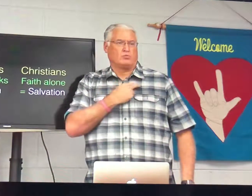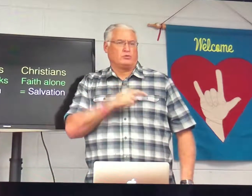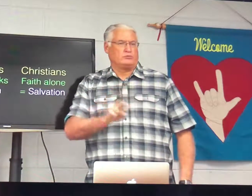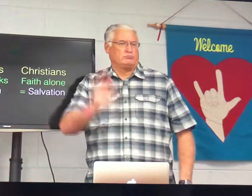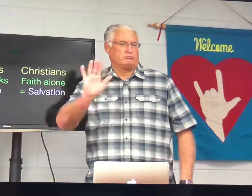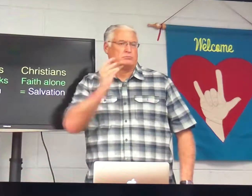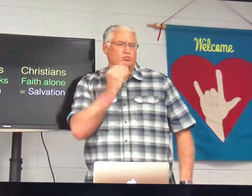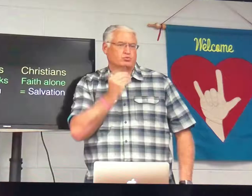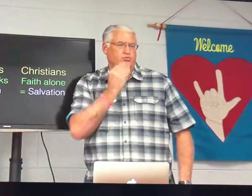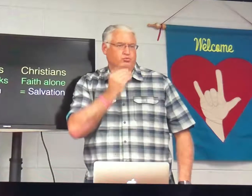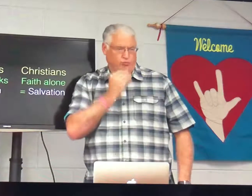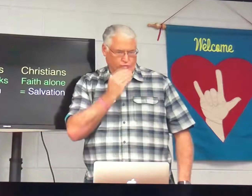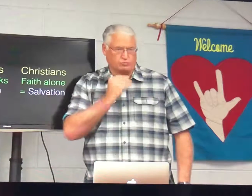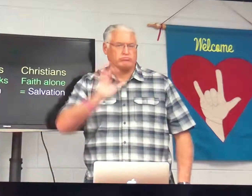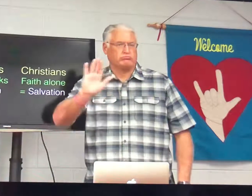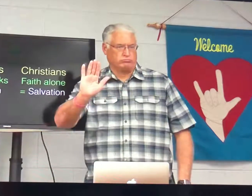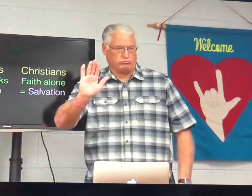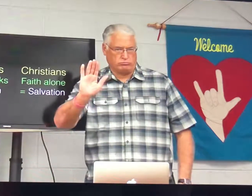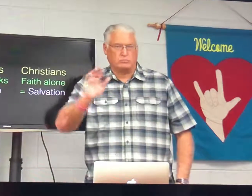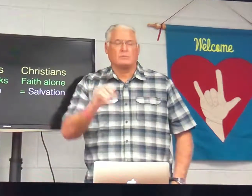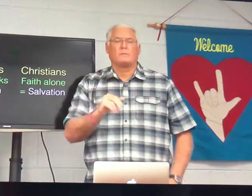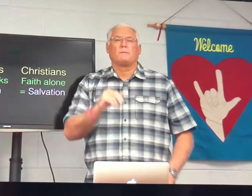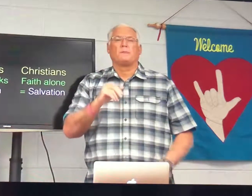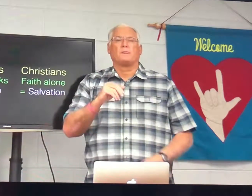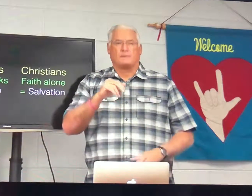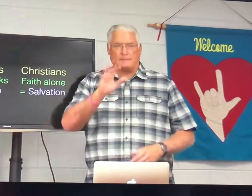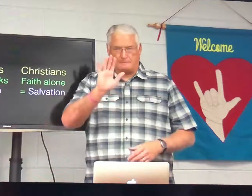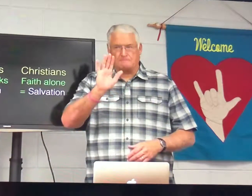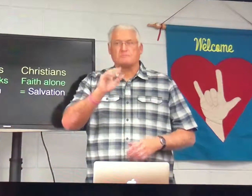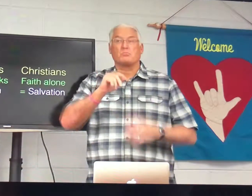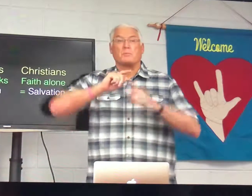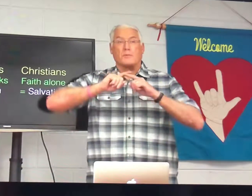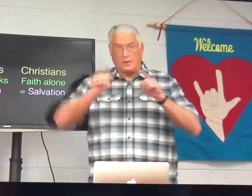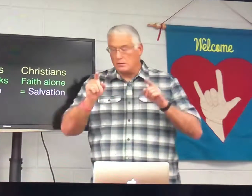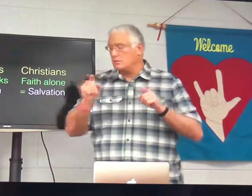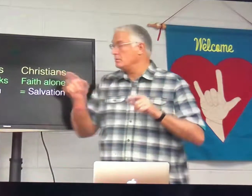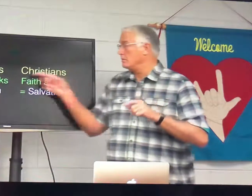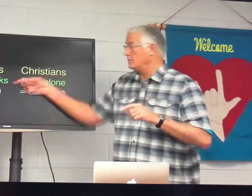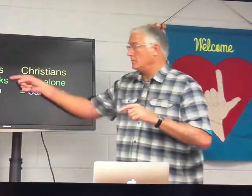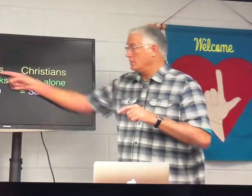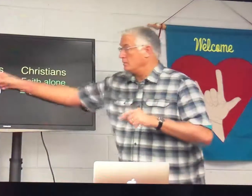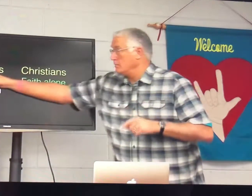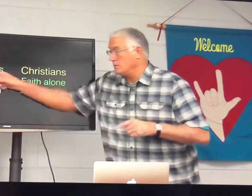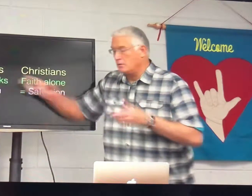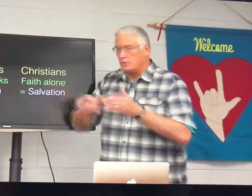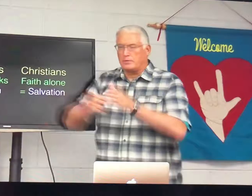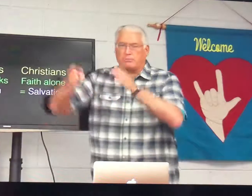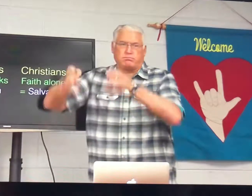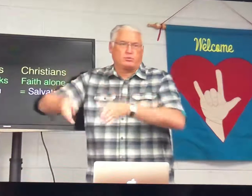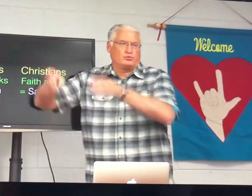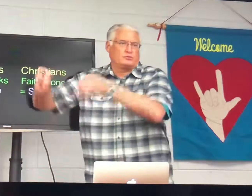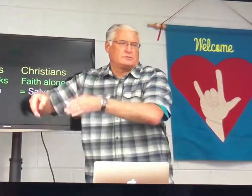19-game season series. The Rays have won 5 and dropped 4 to Baltimore so far this